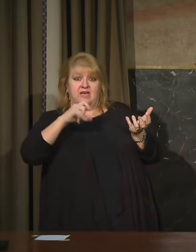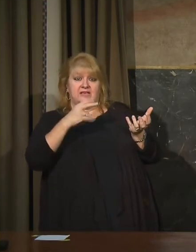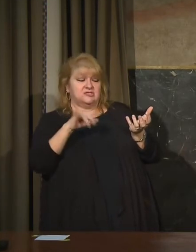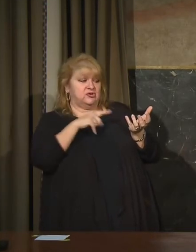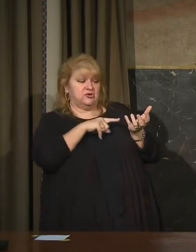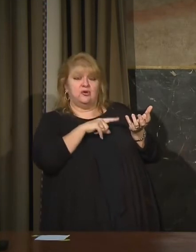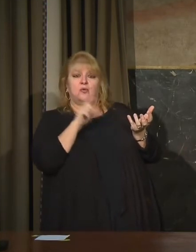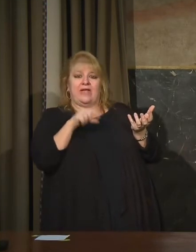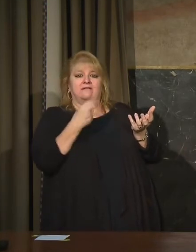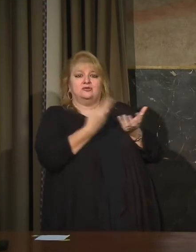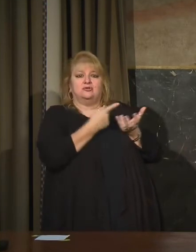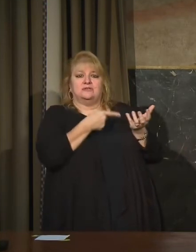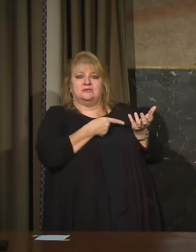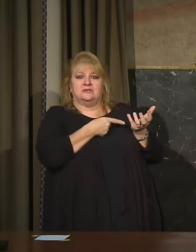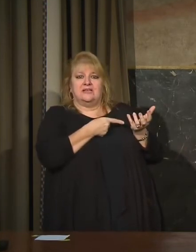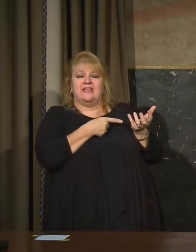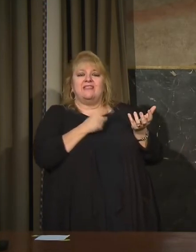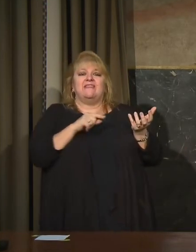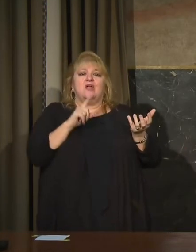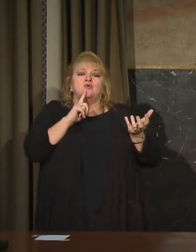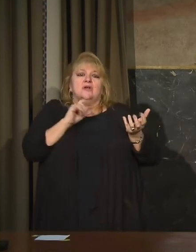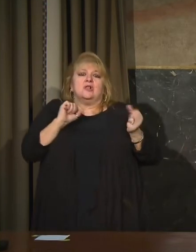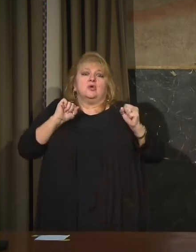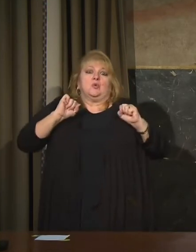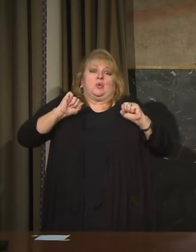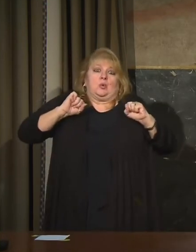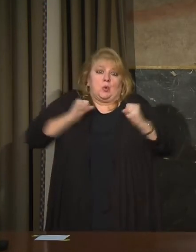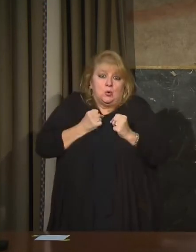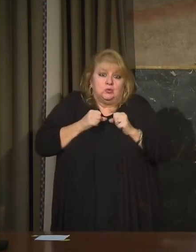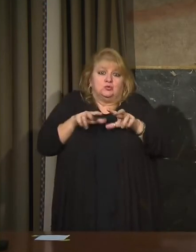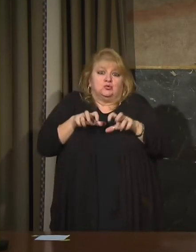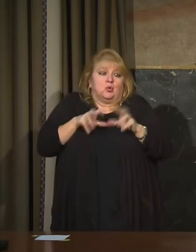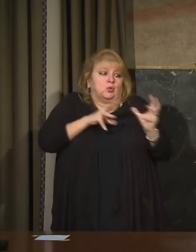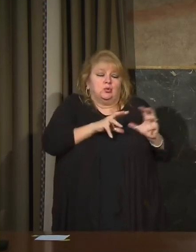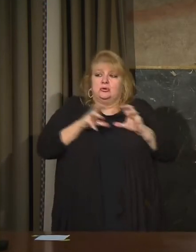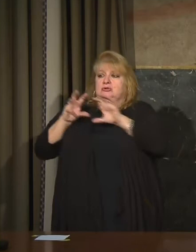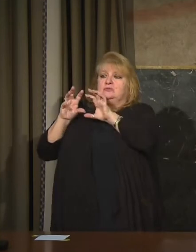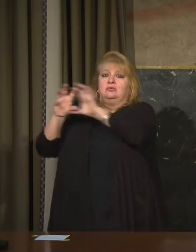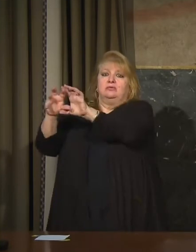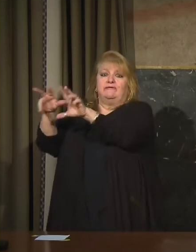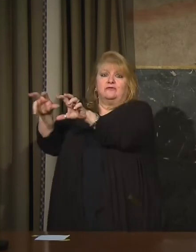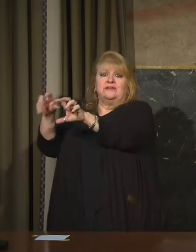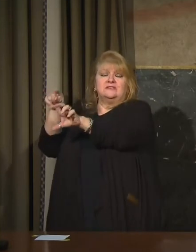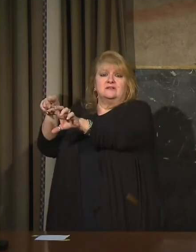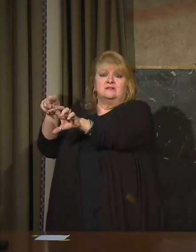storage requirements will drive us to our hospital partners as being those people that we're gonna